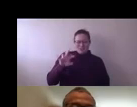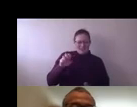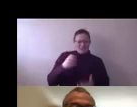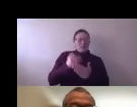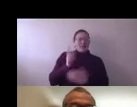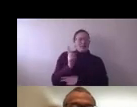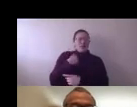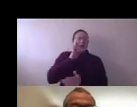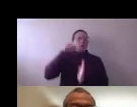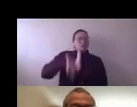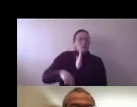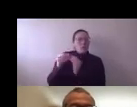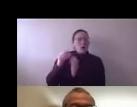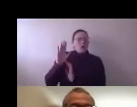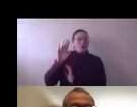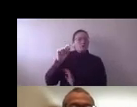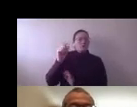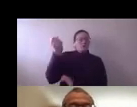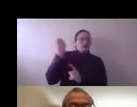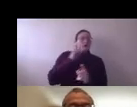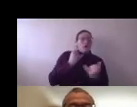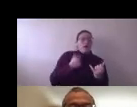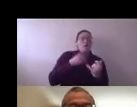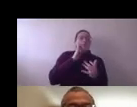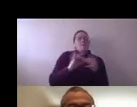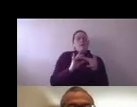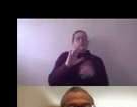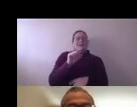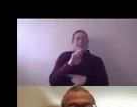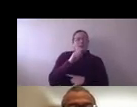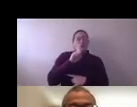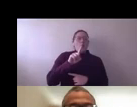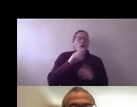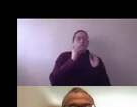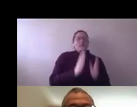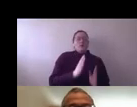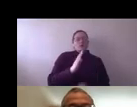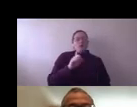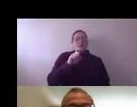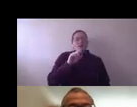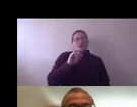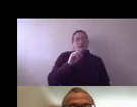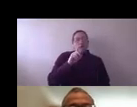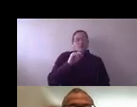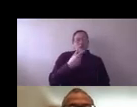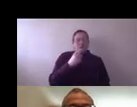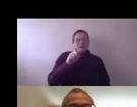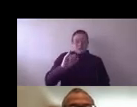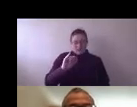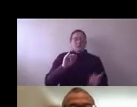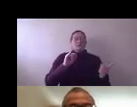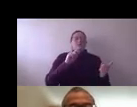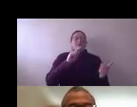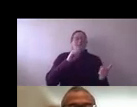but for now, I'll just mention this case of Professor Xiaoxing Xi at Temple University. He